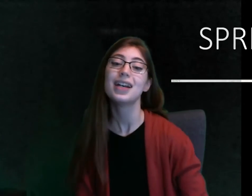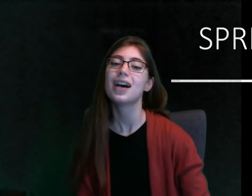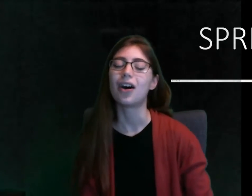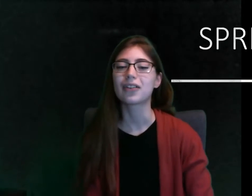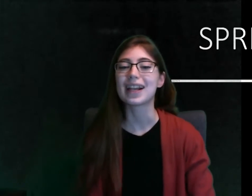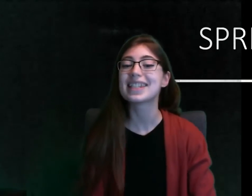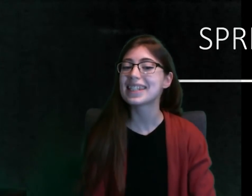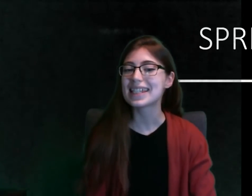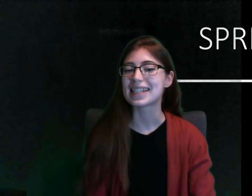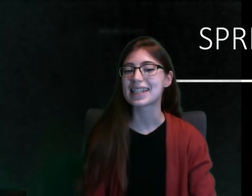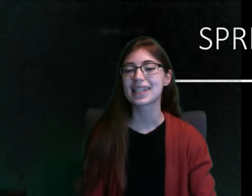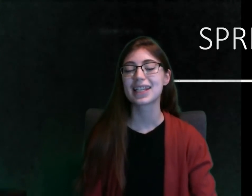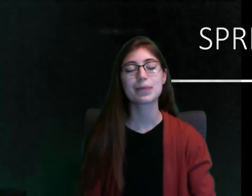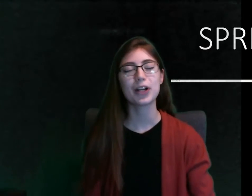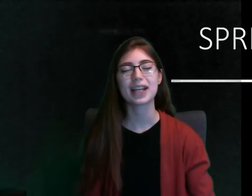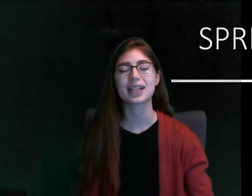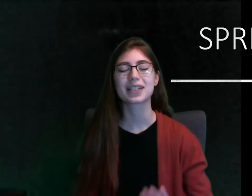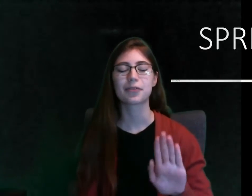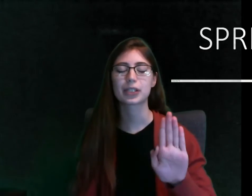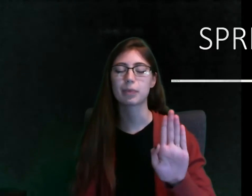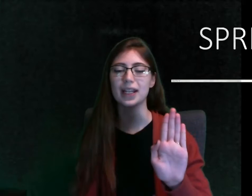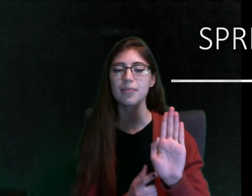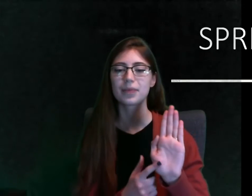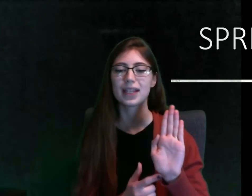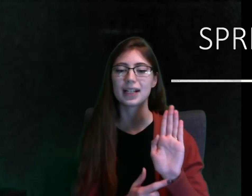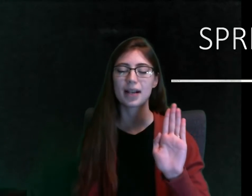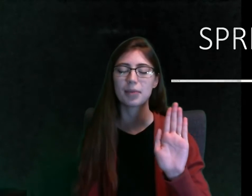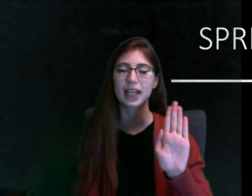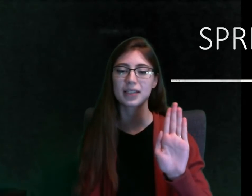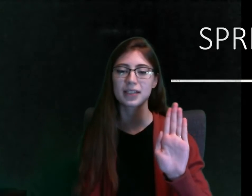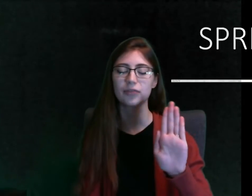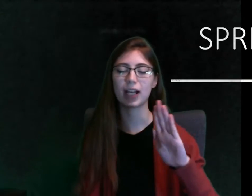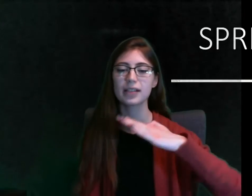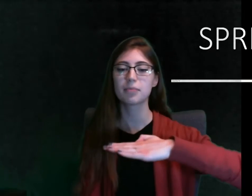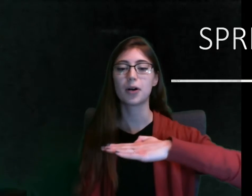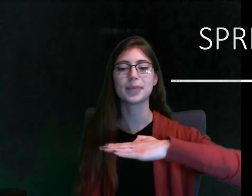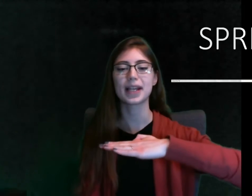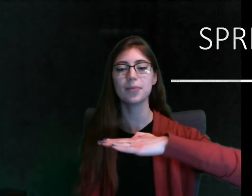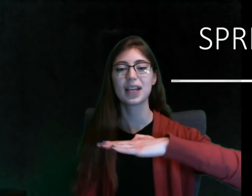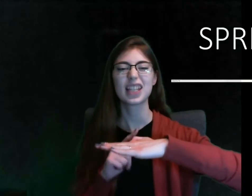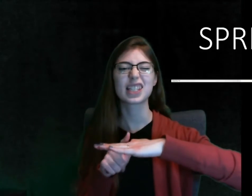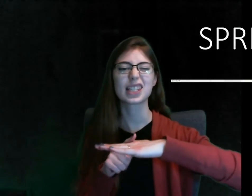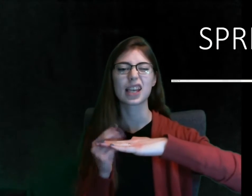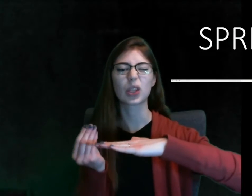All right, seasons, spring. So for spring, non-dominant hand flat, palm down. This is like the